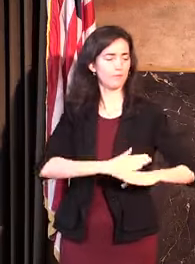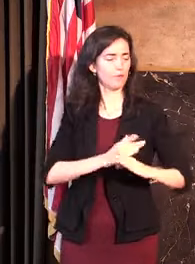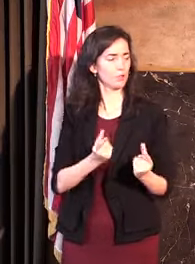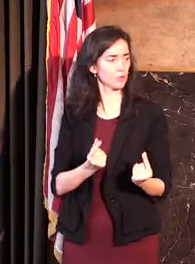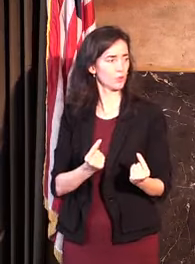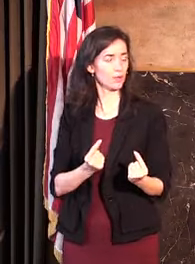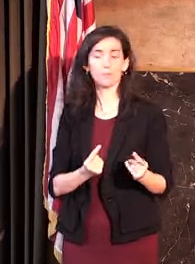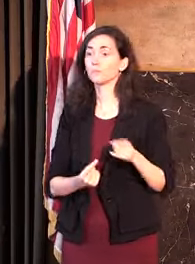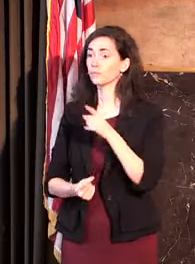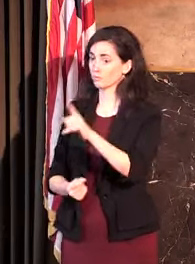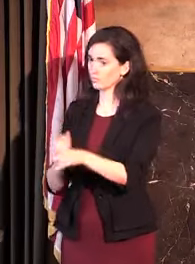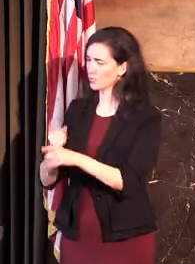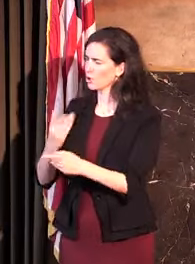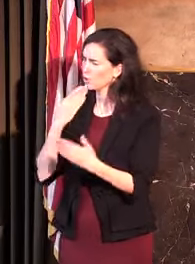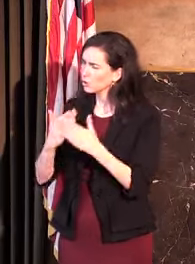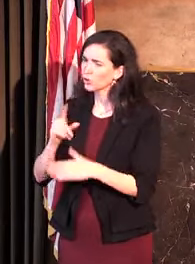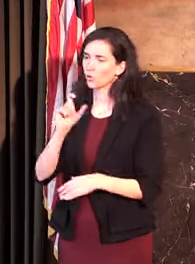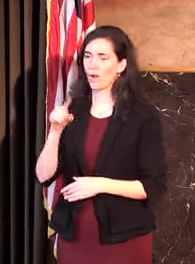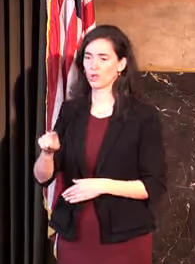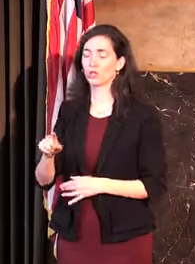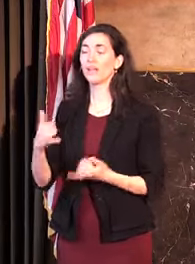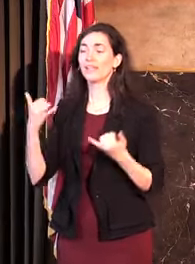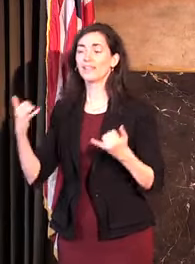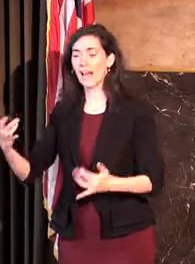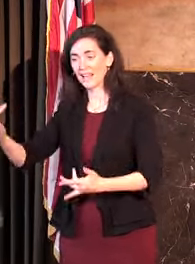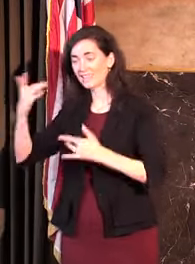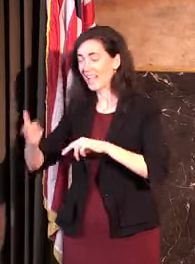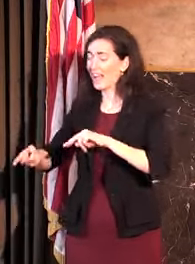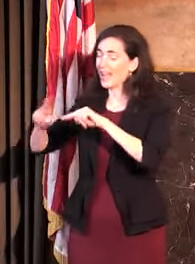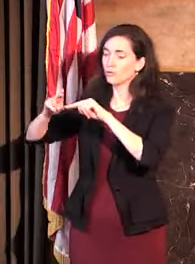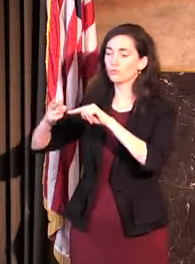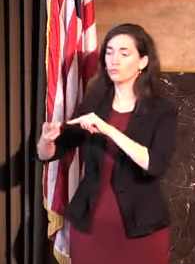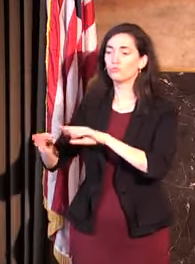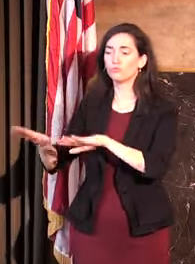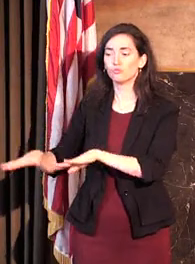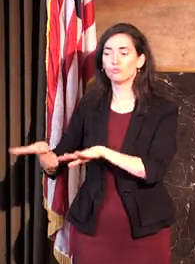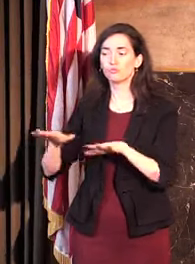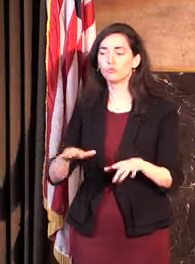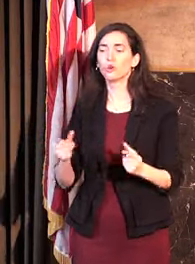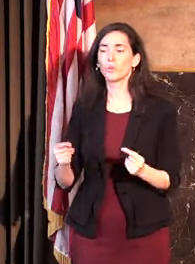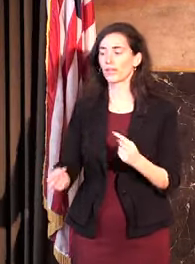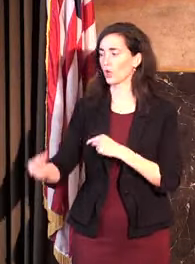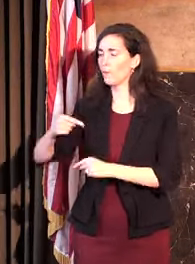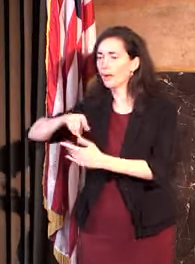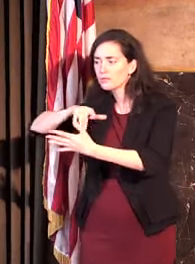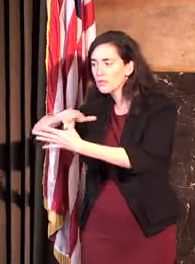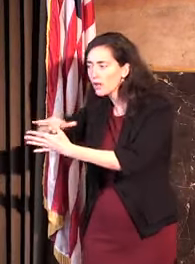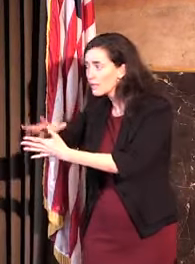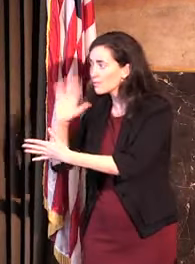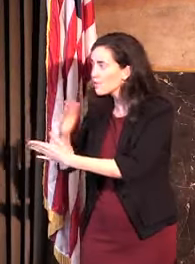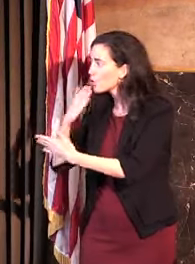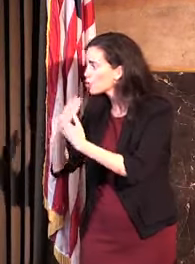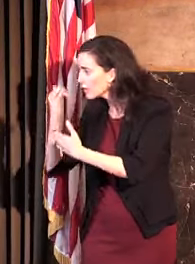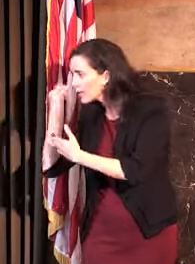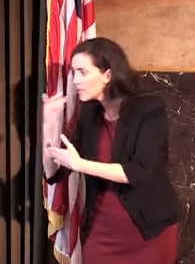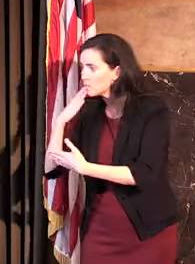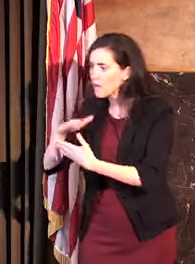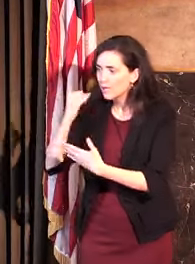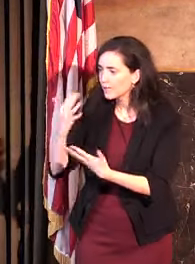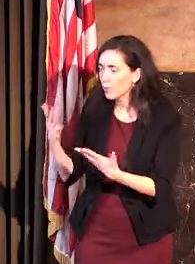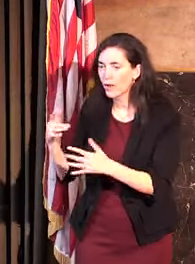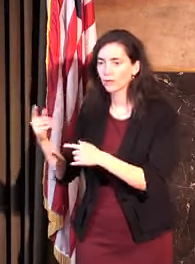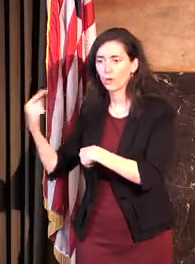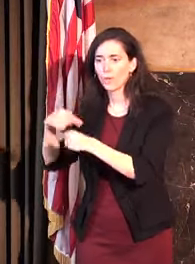hard work of going back, doing hot washes, trying to pick out what went well and what could have been improved and all of that. The first thing I will